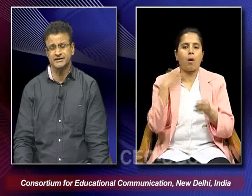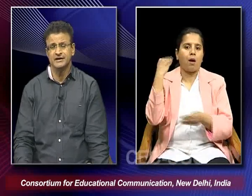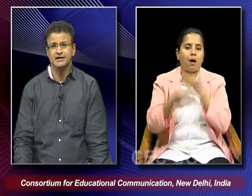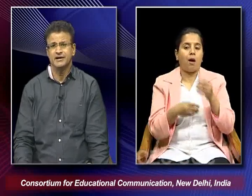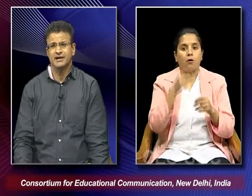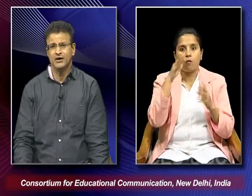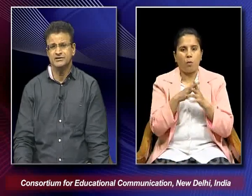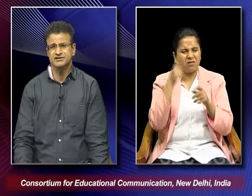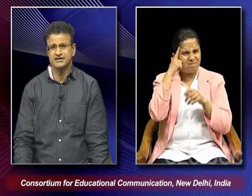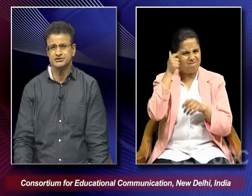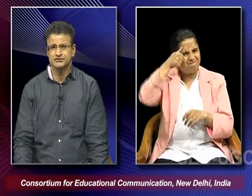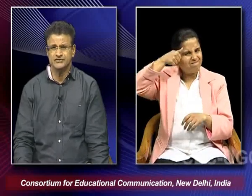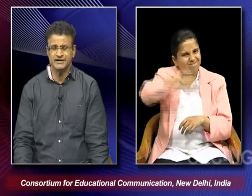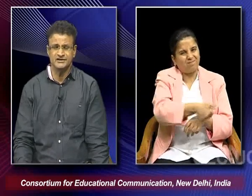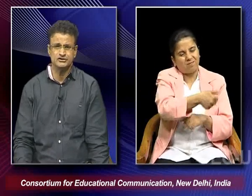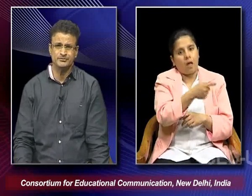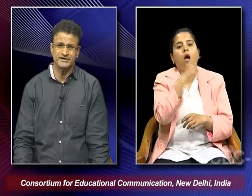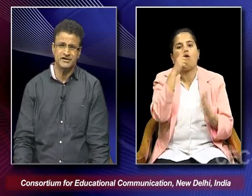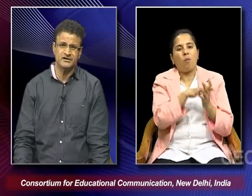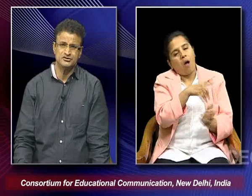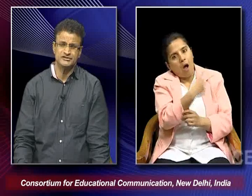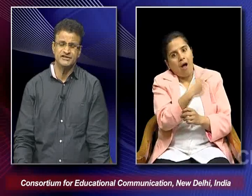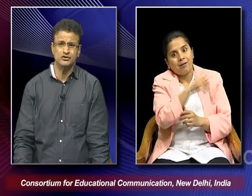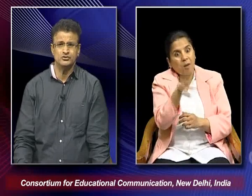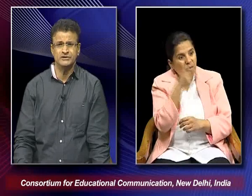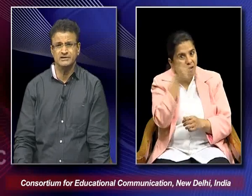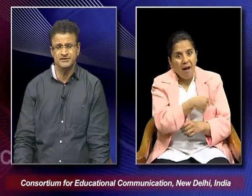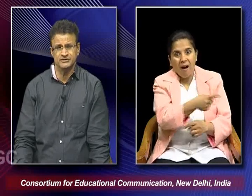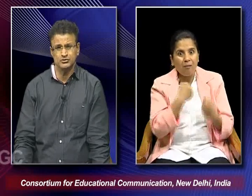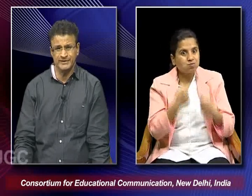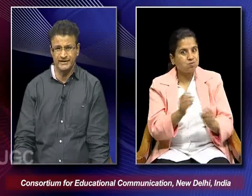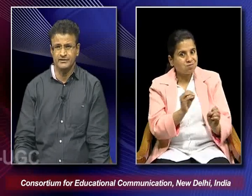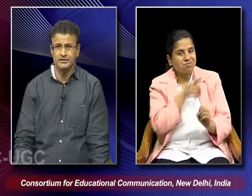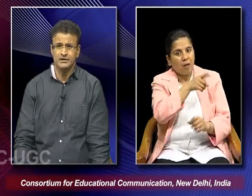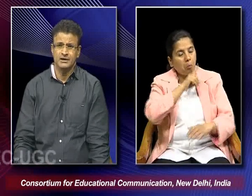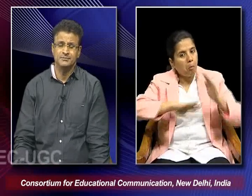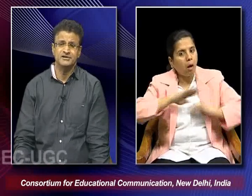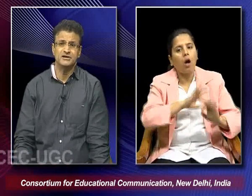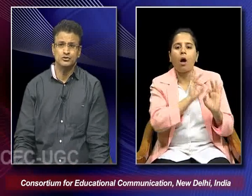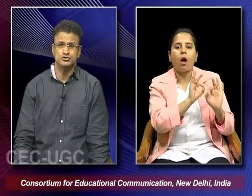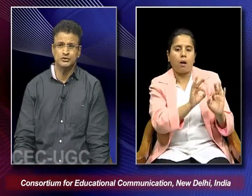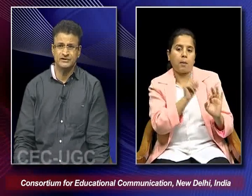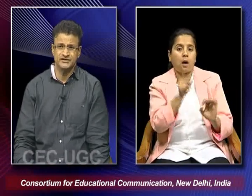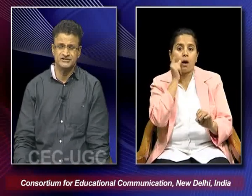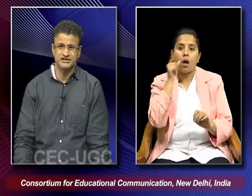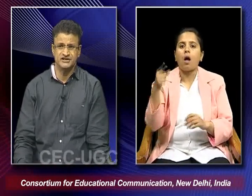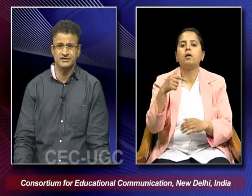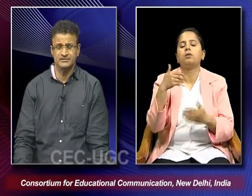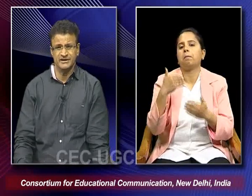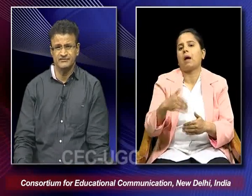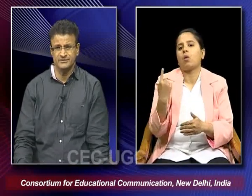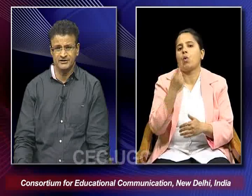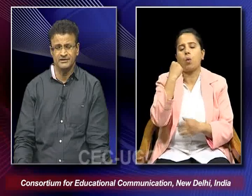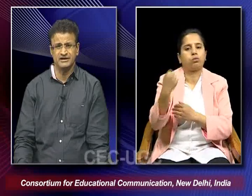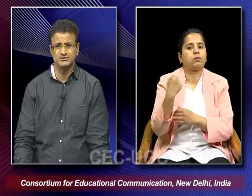society, and how these kinds of ideals of patriarchal society not only limited to men, but they are also in a way seen in